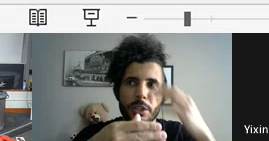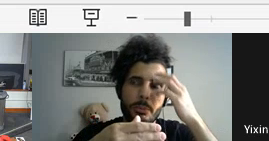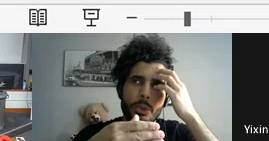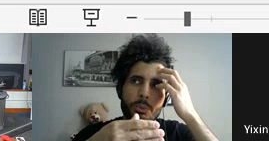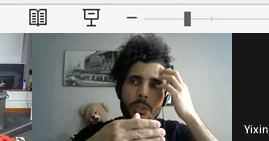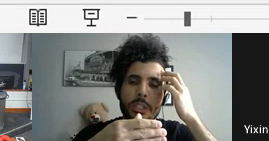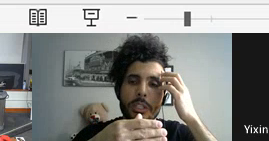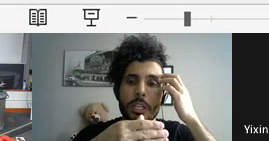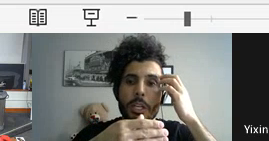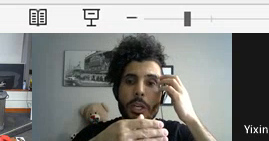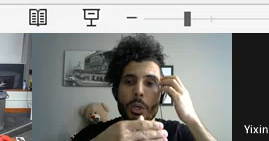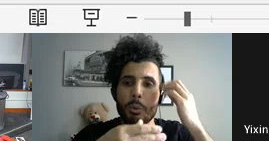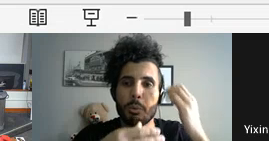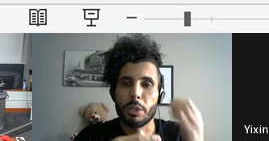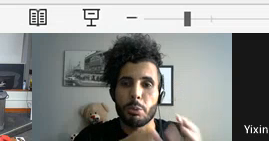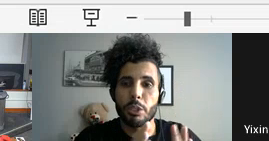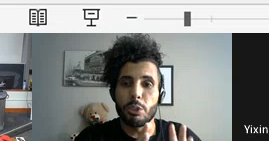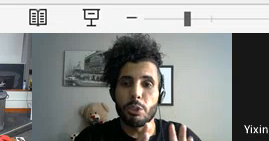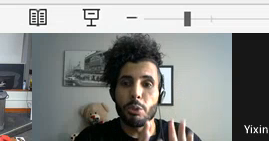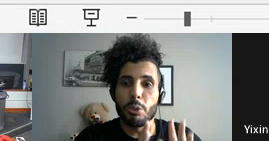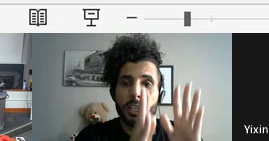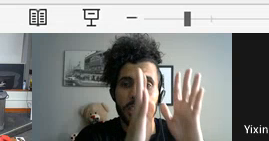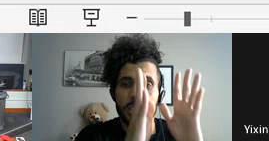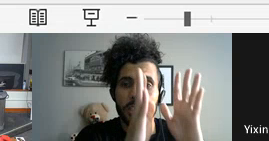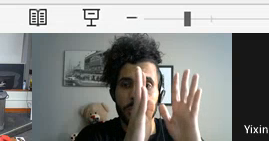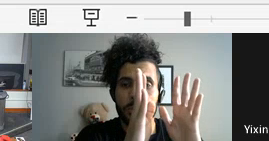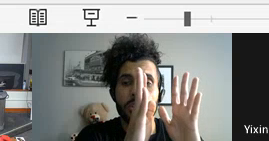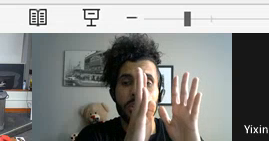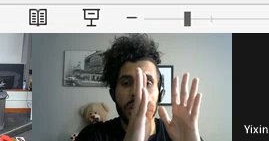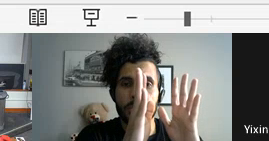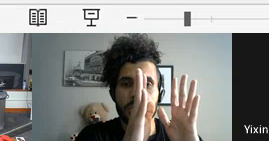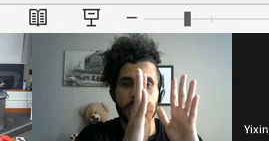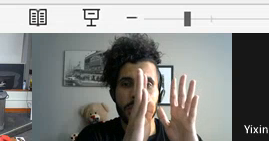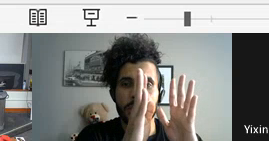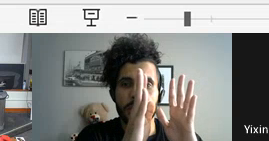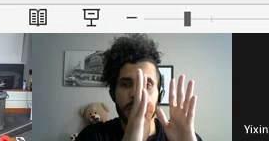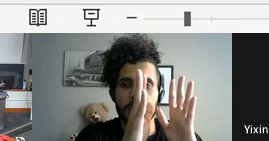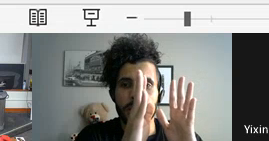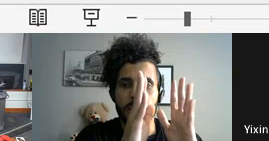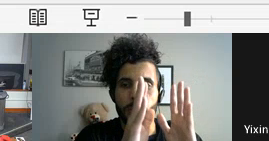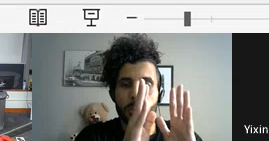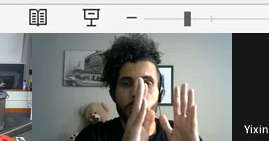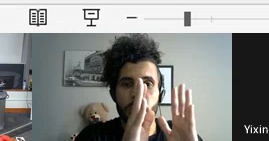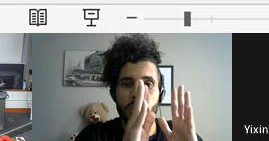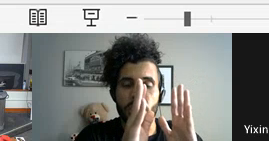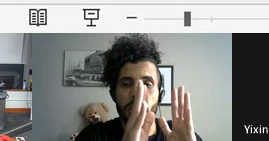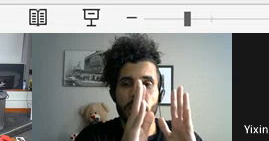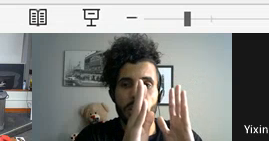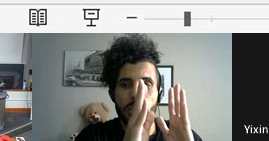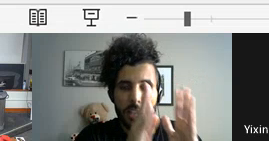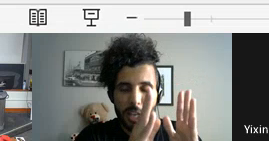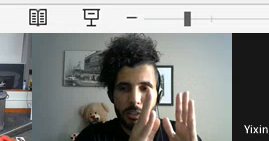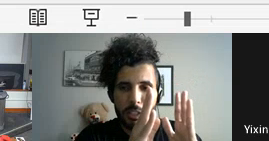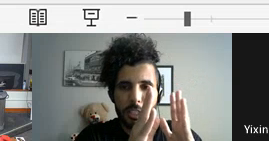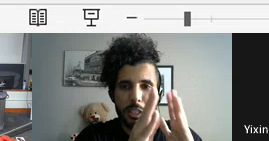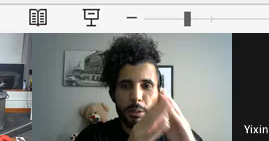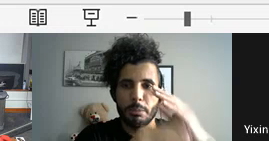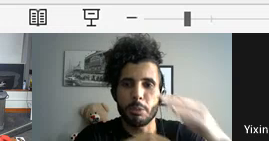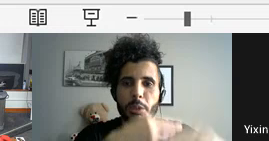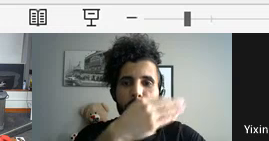the point where when we do this, we mean crops when we still are not harvesting. But when